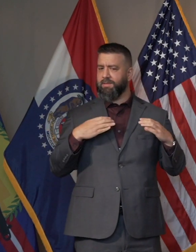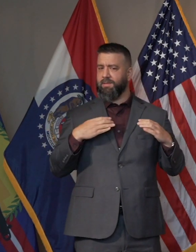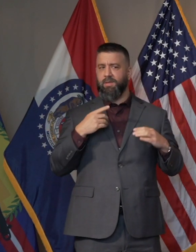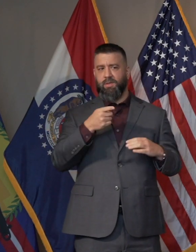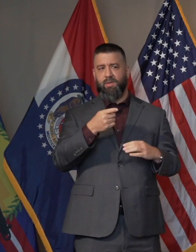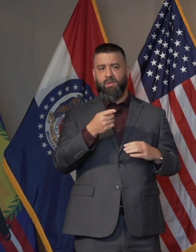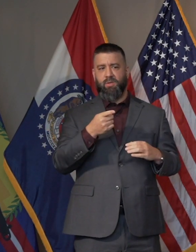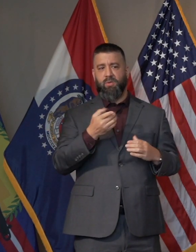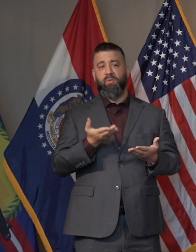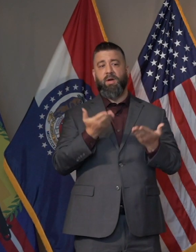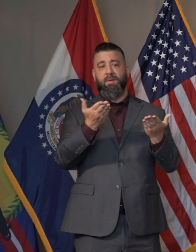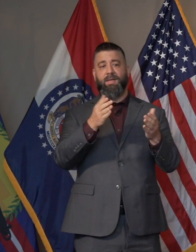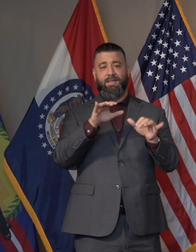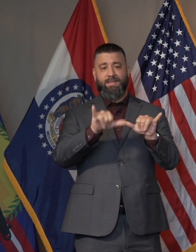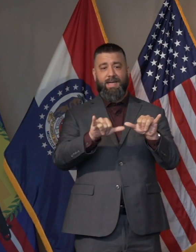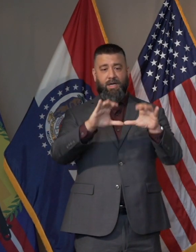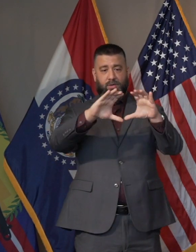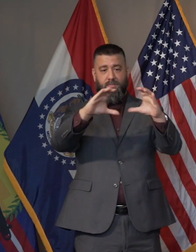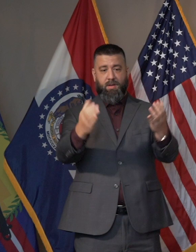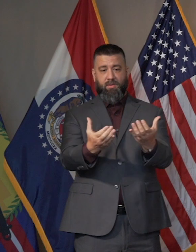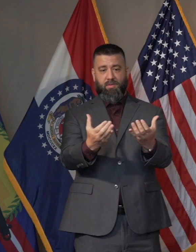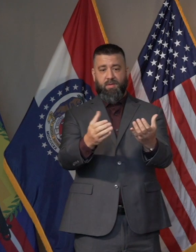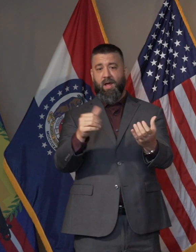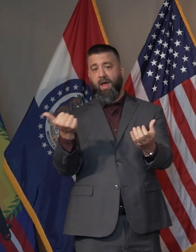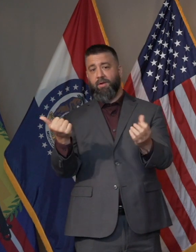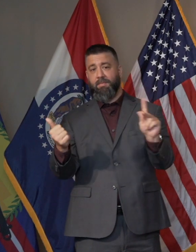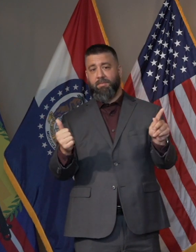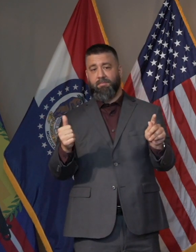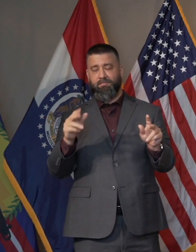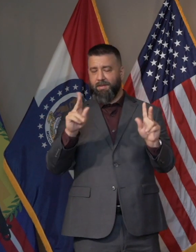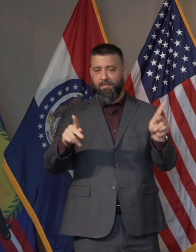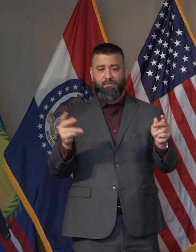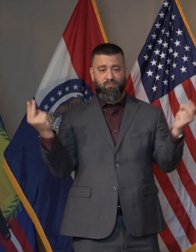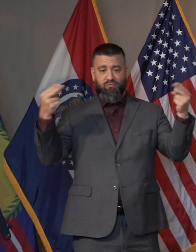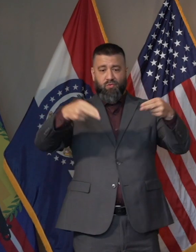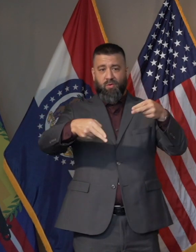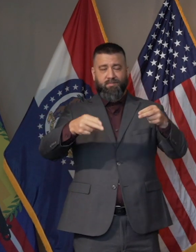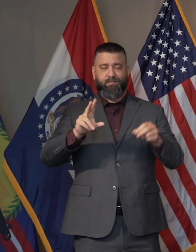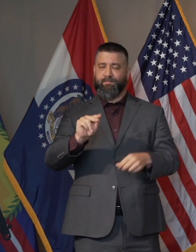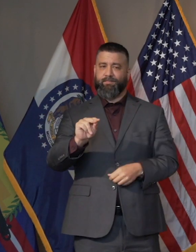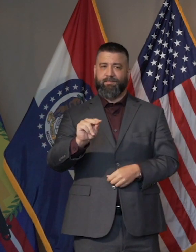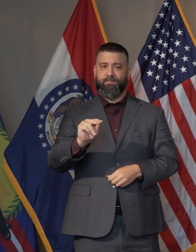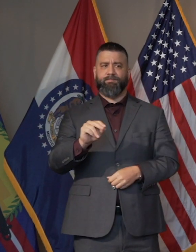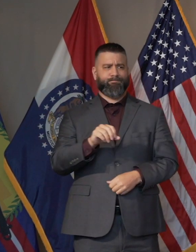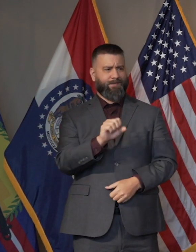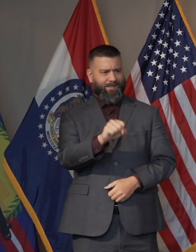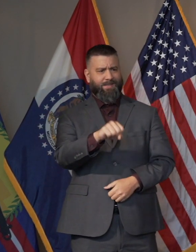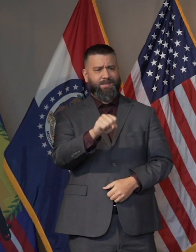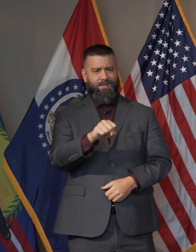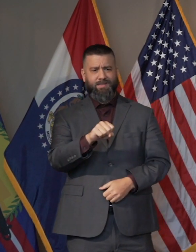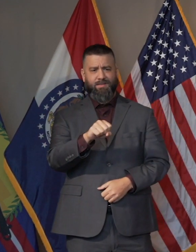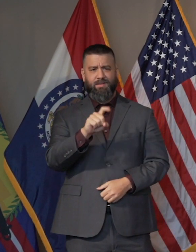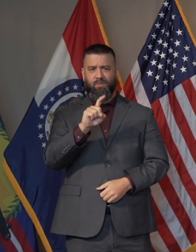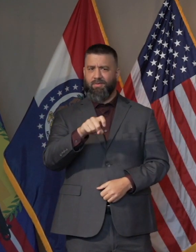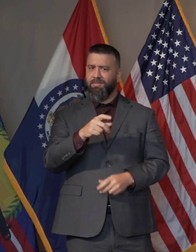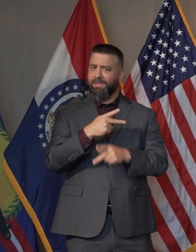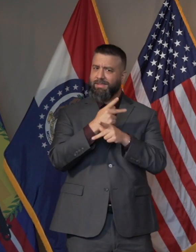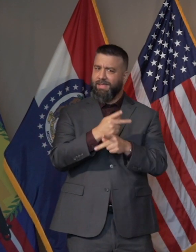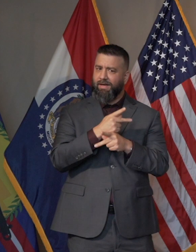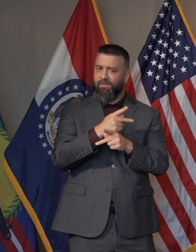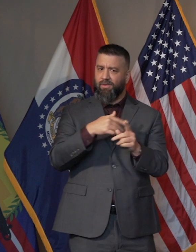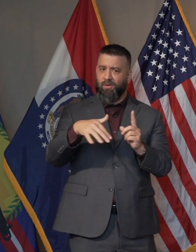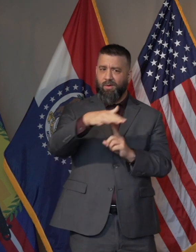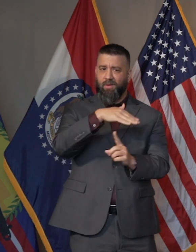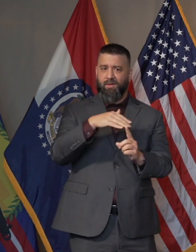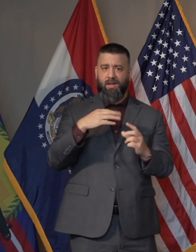recommending staying just within your bubble with nobody else coming in. Absolutely. Absolutely. We have to be cautious around